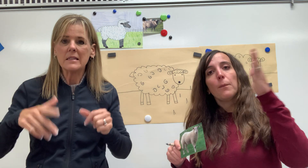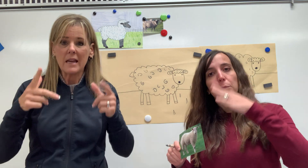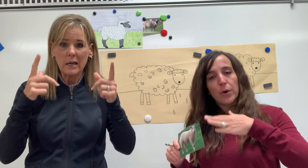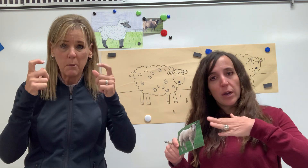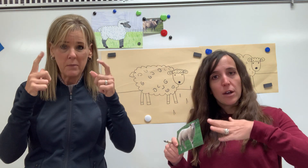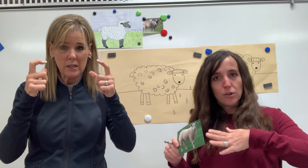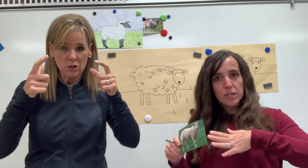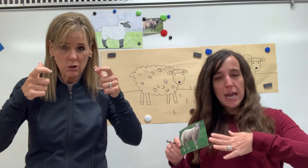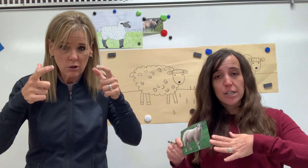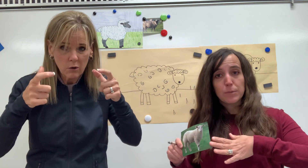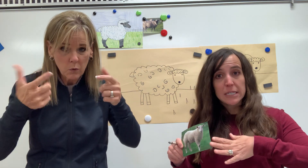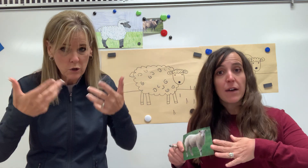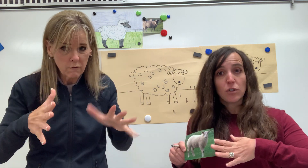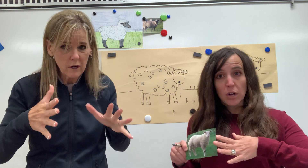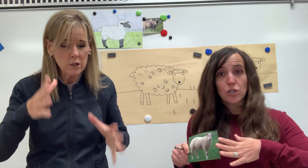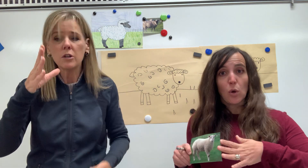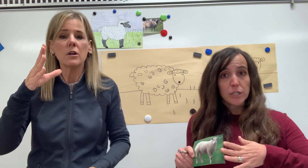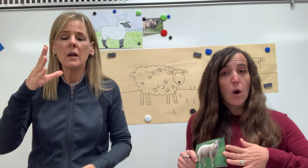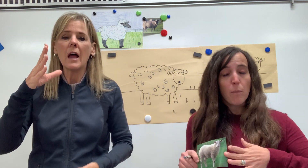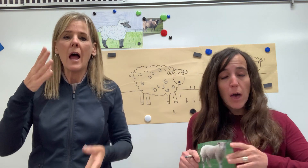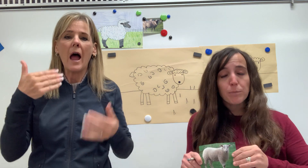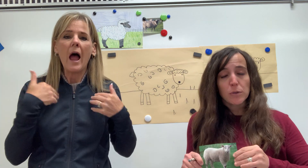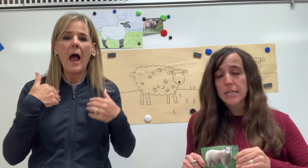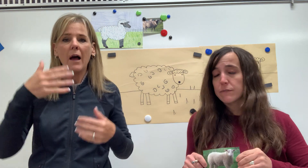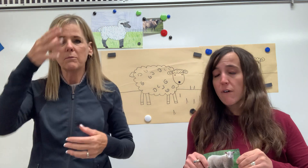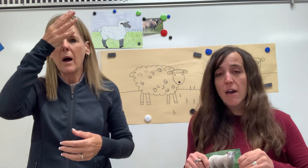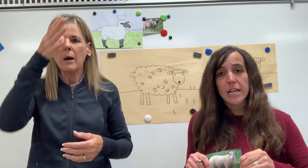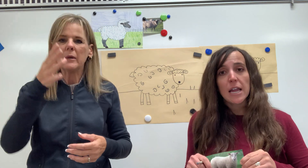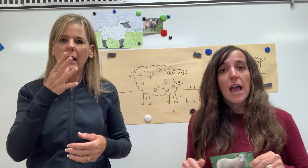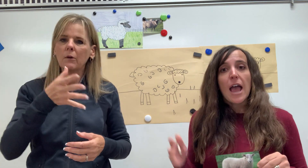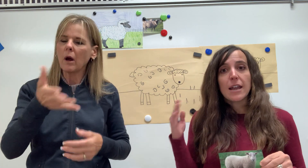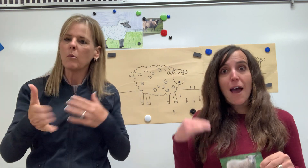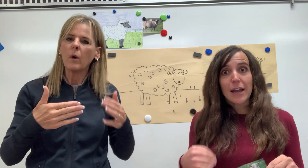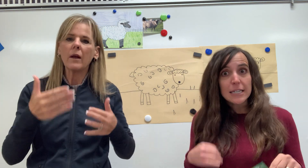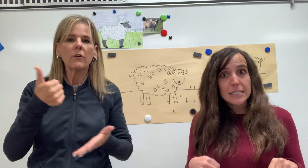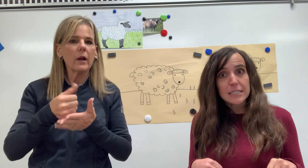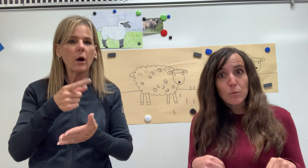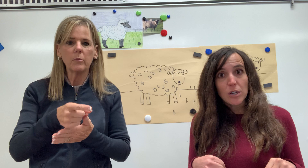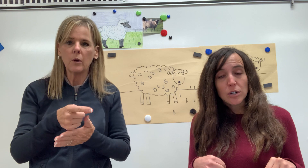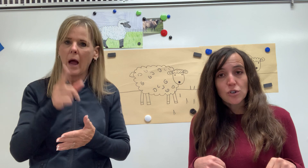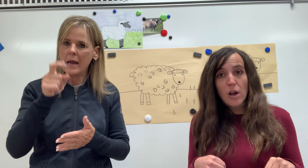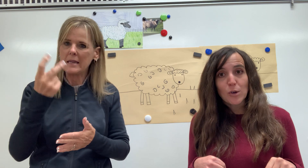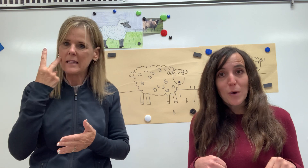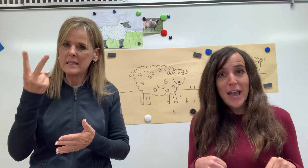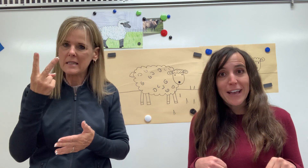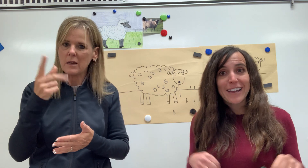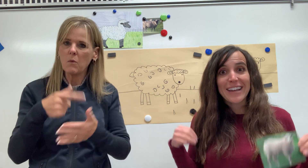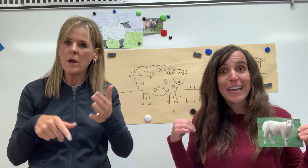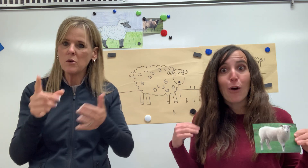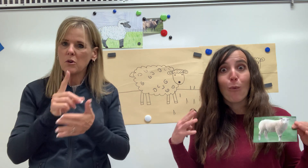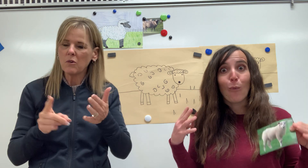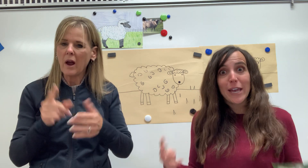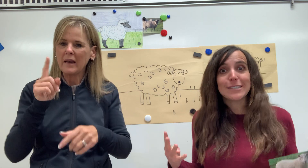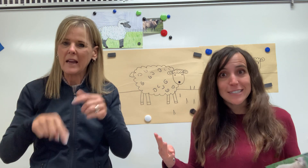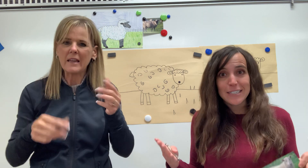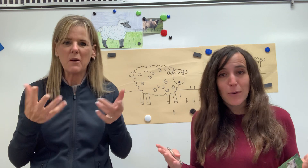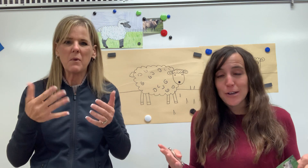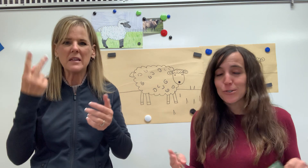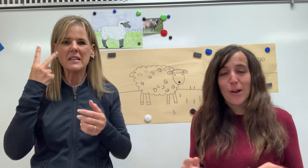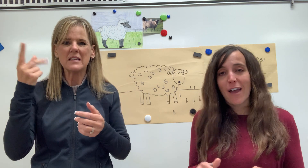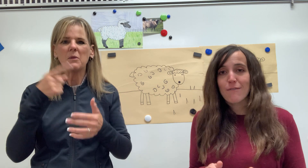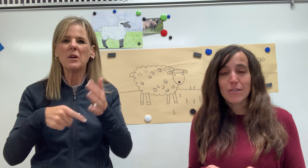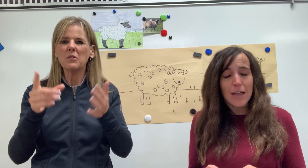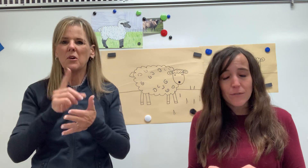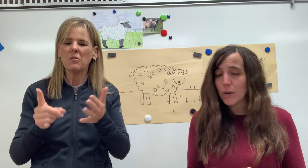iPad, put it under attachments, have your adult at home help you. That's fine. And I need to see what you're drawing, okay? And I can't wait to see